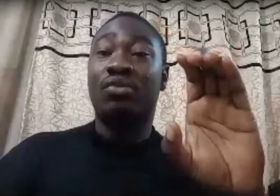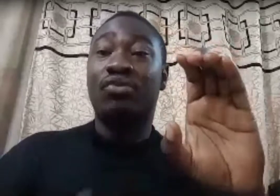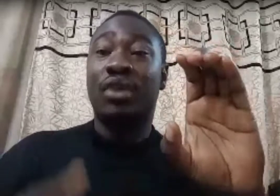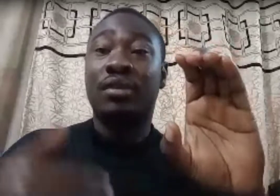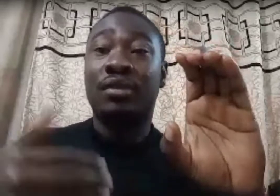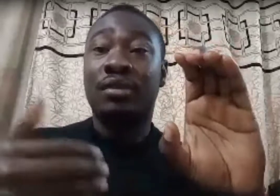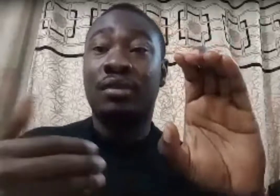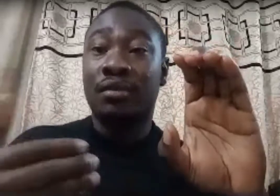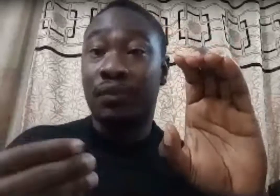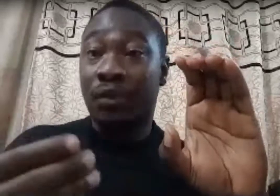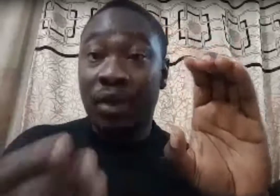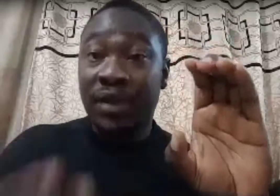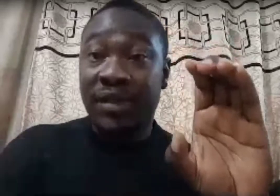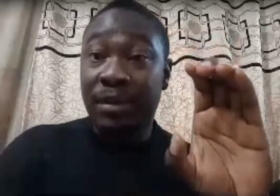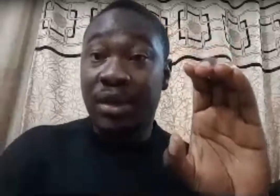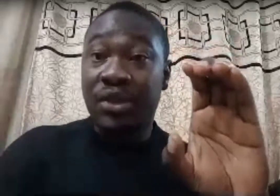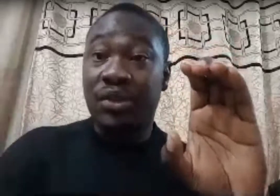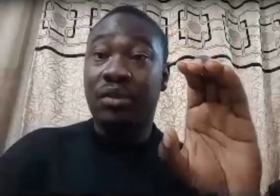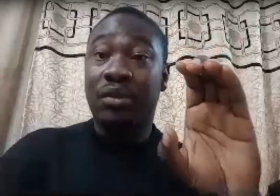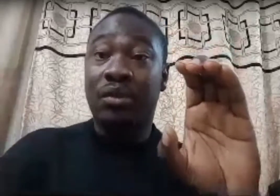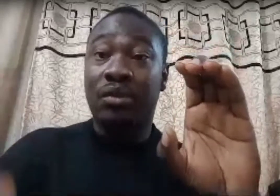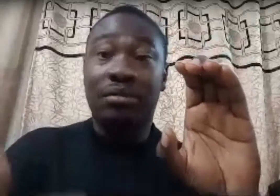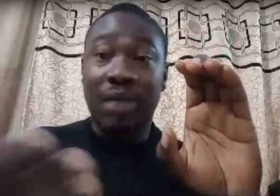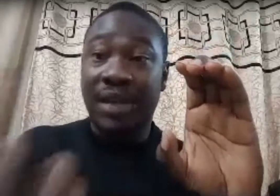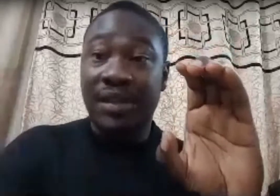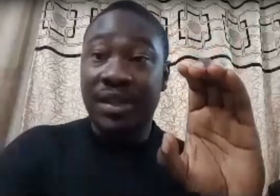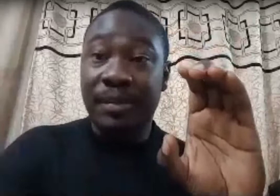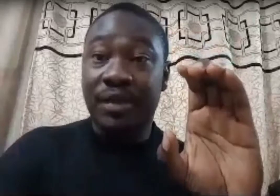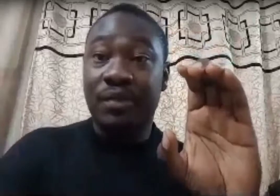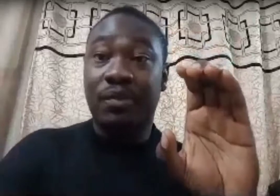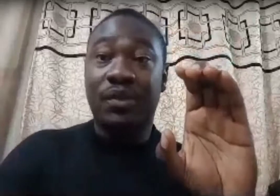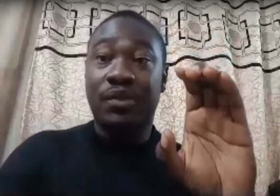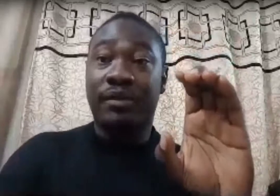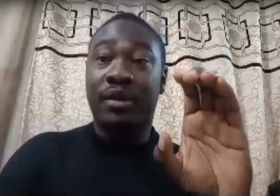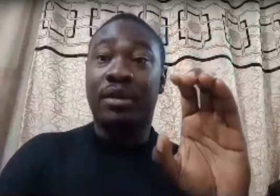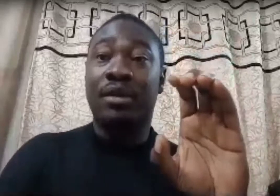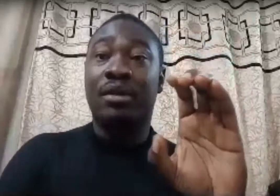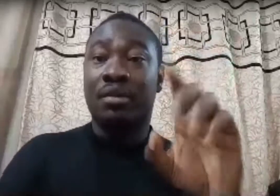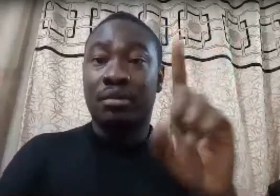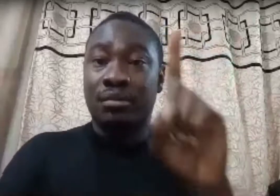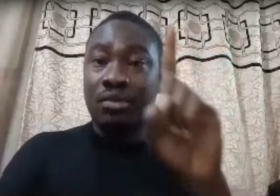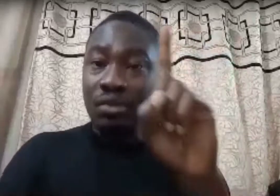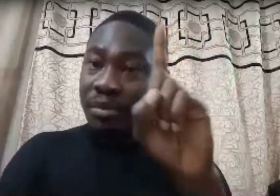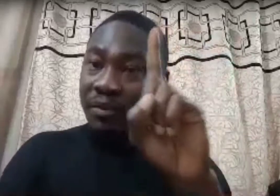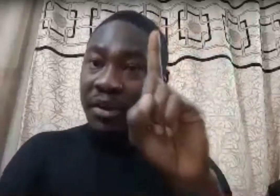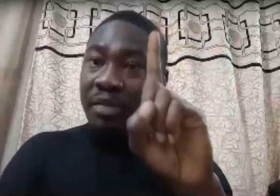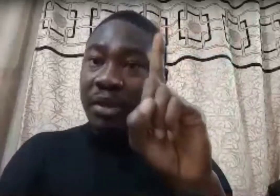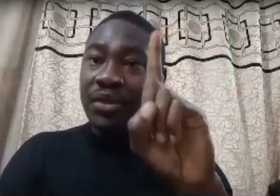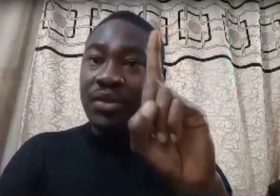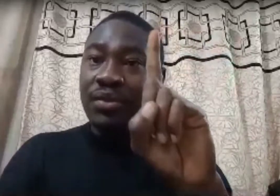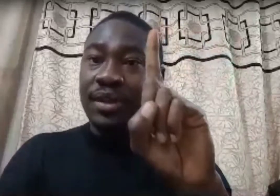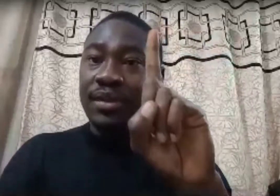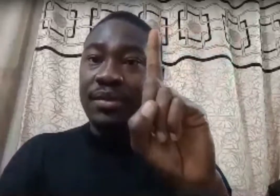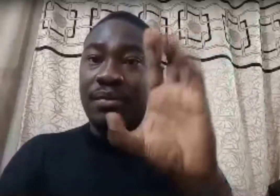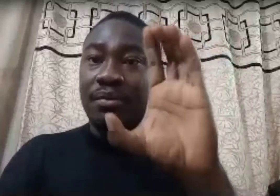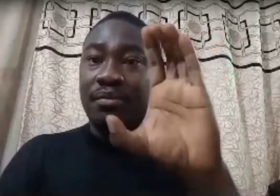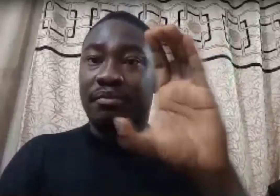your assessments whatsoever, preferably just use this. You also have it at the back of your